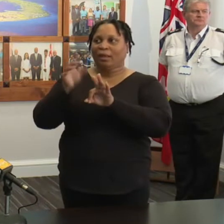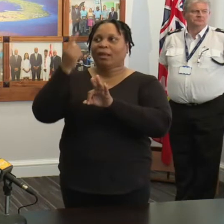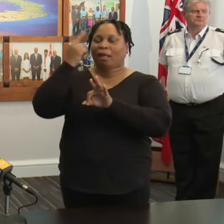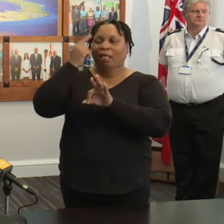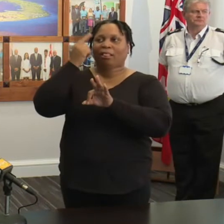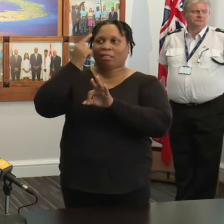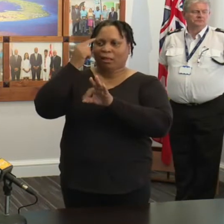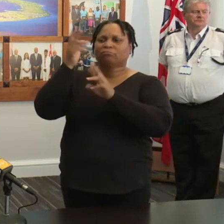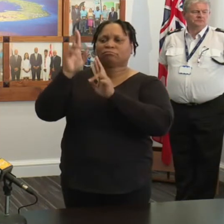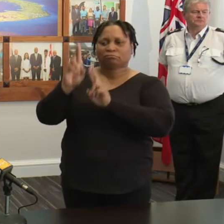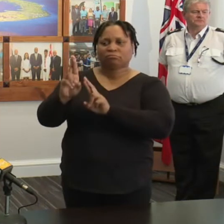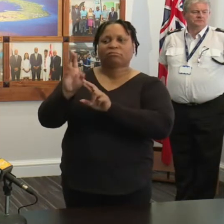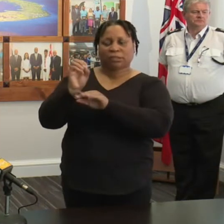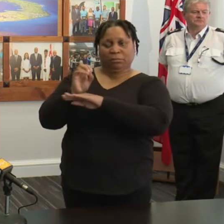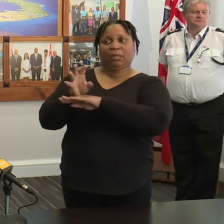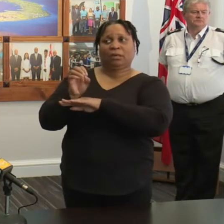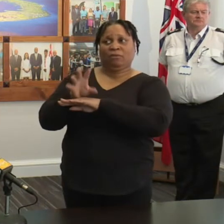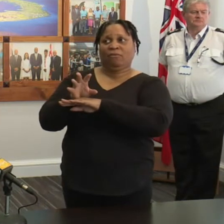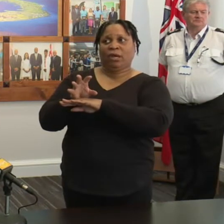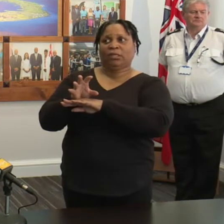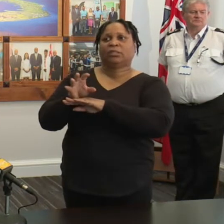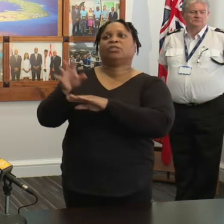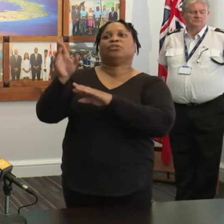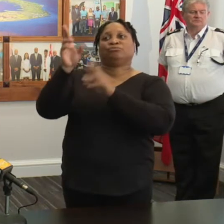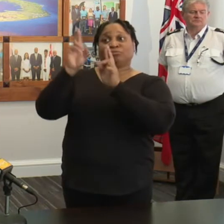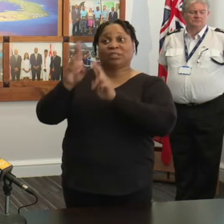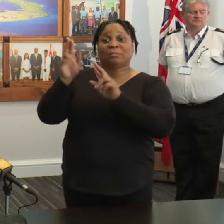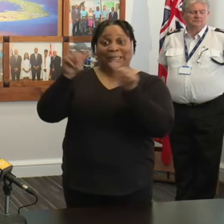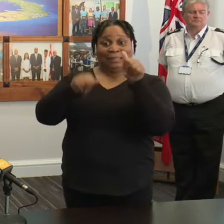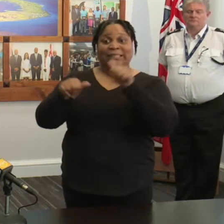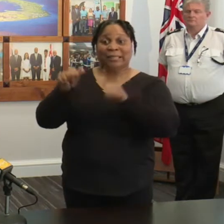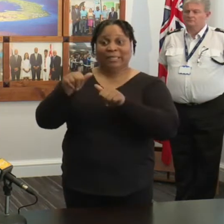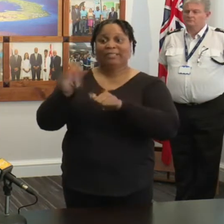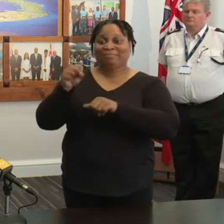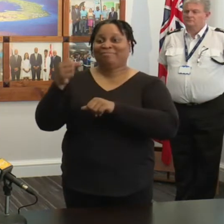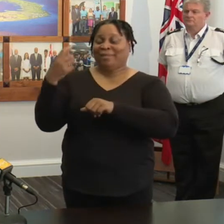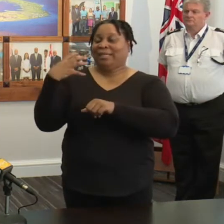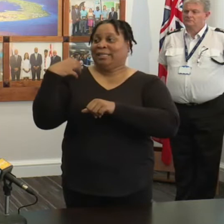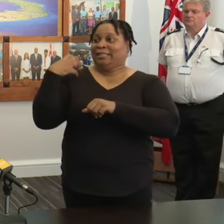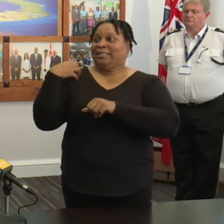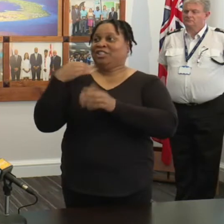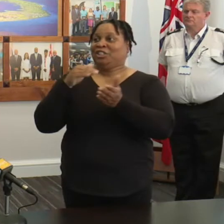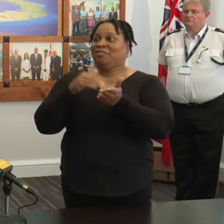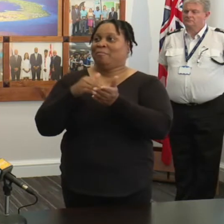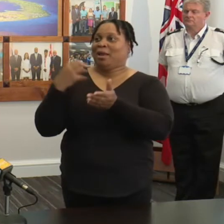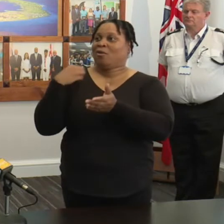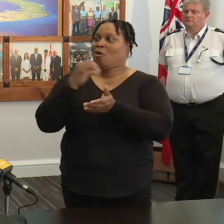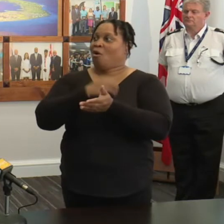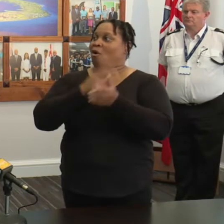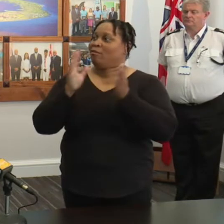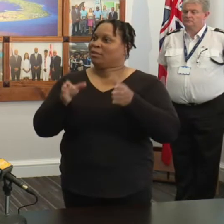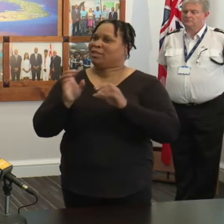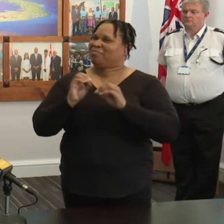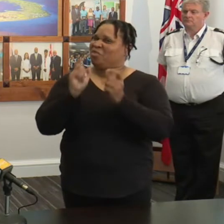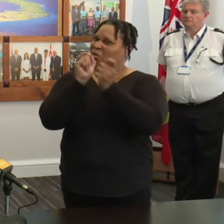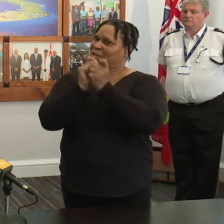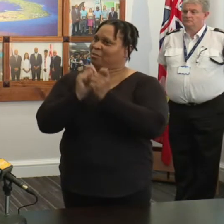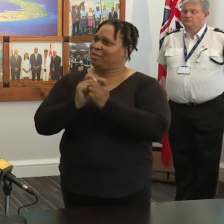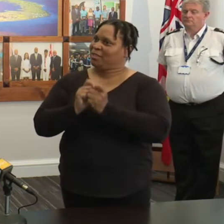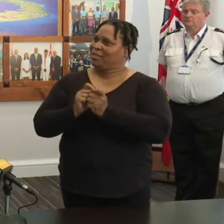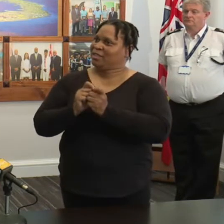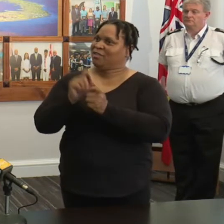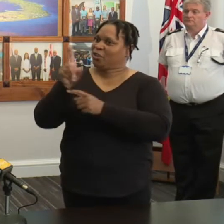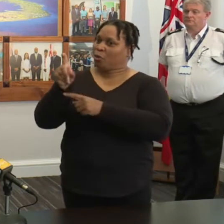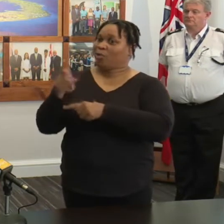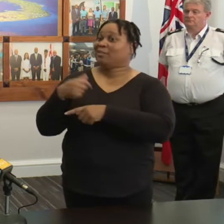we respect the advice, respect the science. I did tell the Chief Medical Officer before this that if there were no specific questions for her,